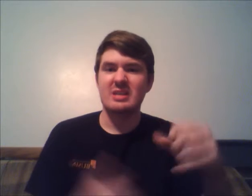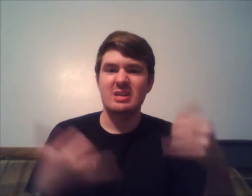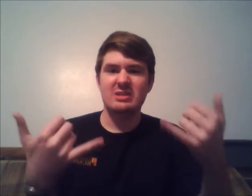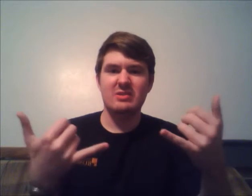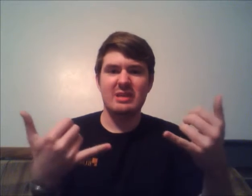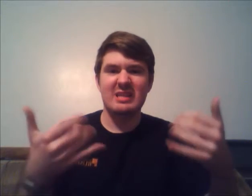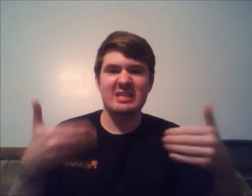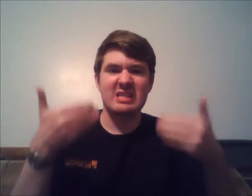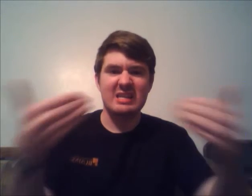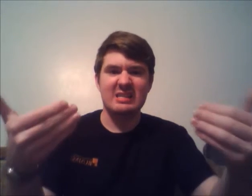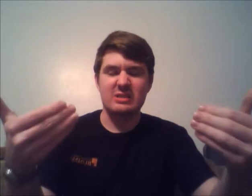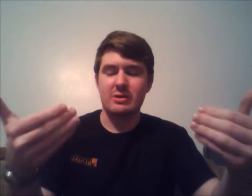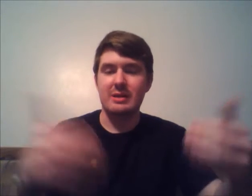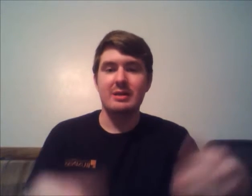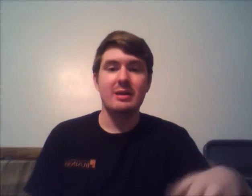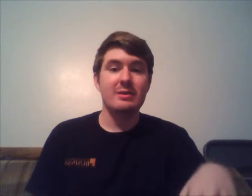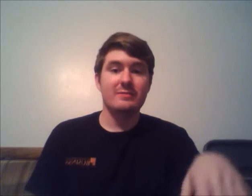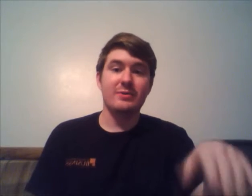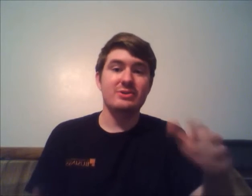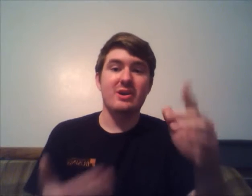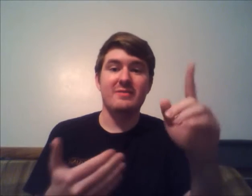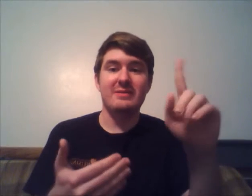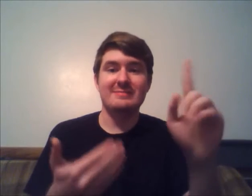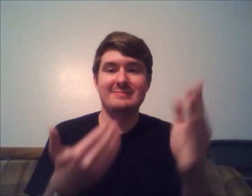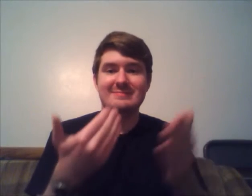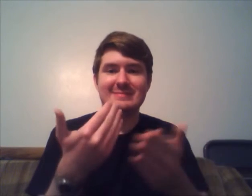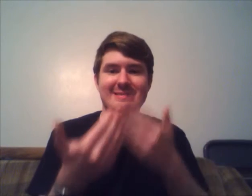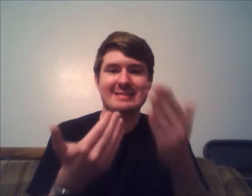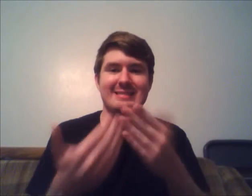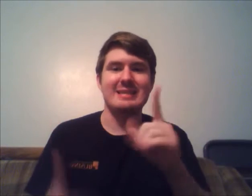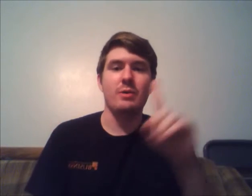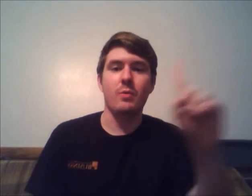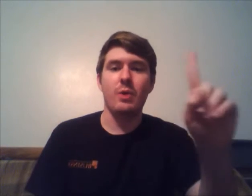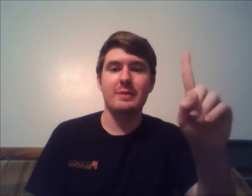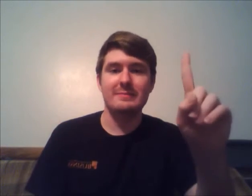So let's go ahead and get started. First off, it's easy. 1.